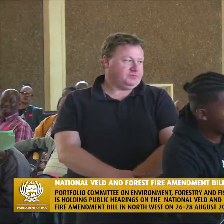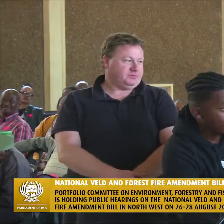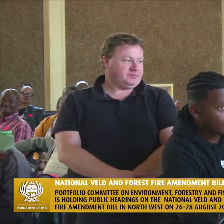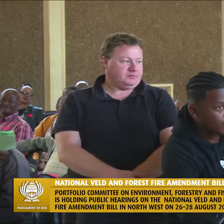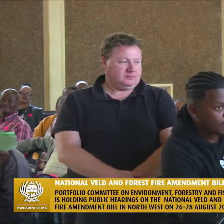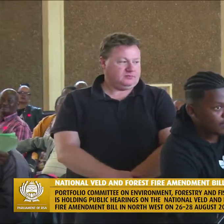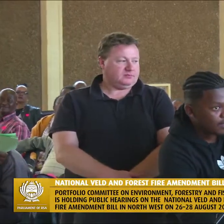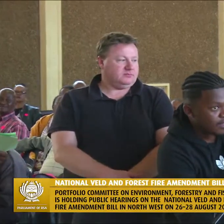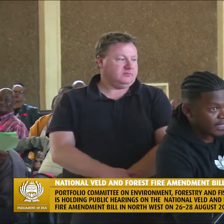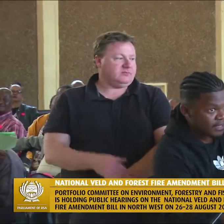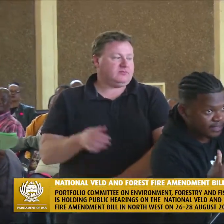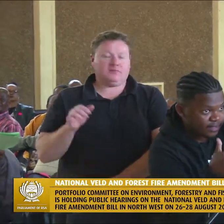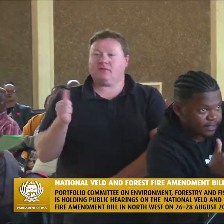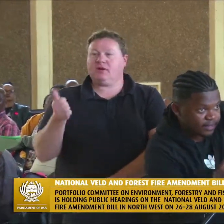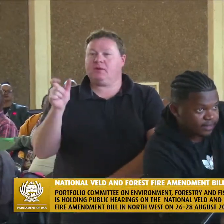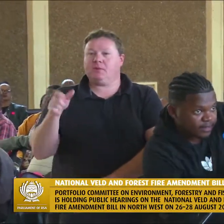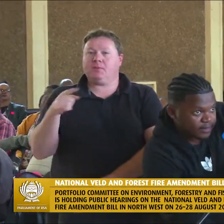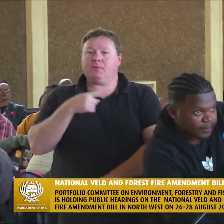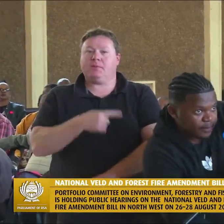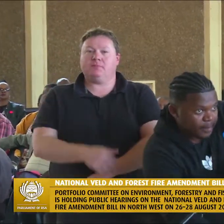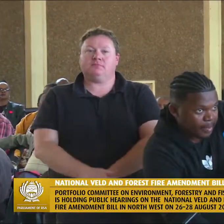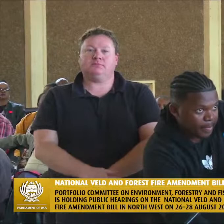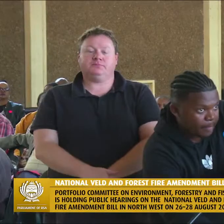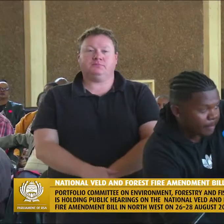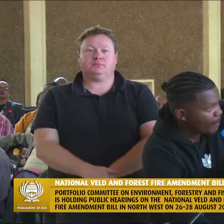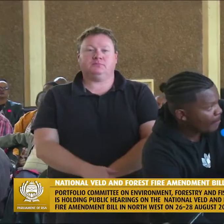next figure shibuya